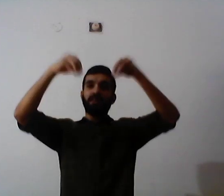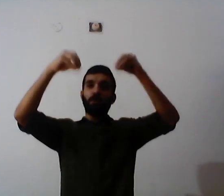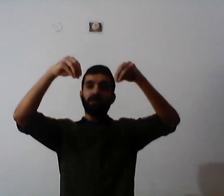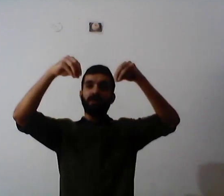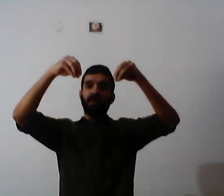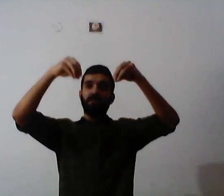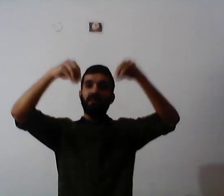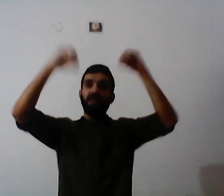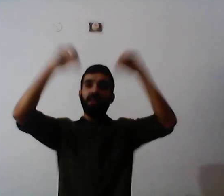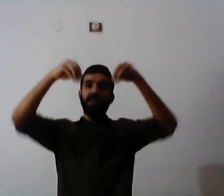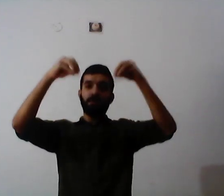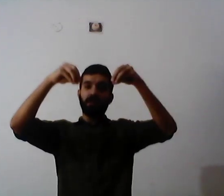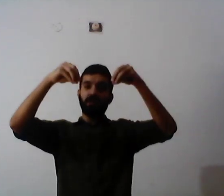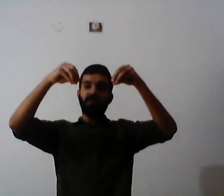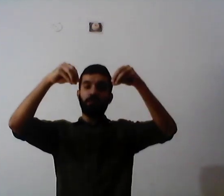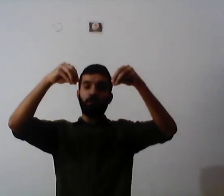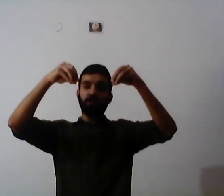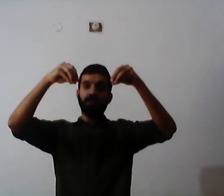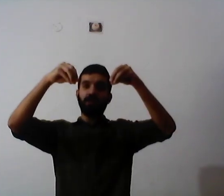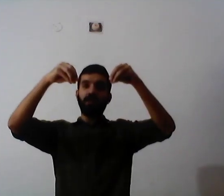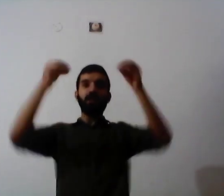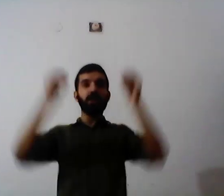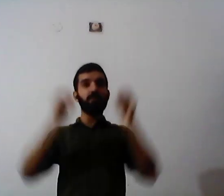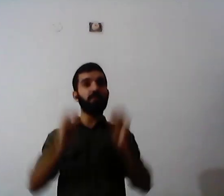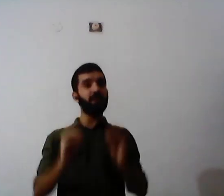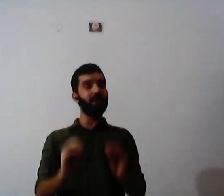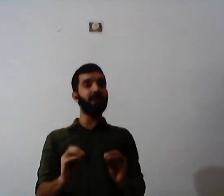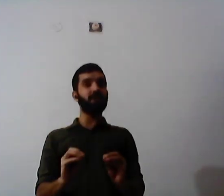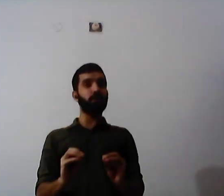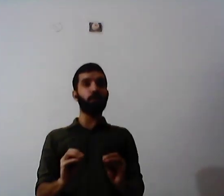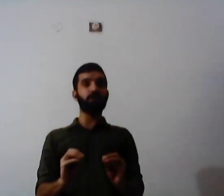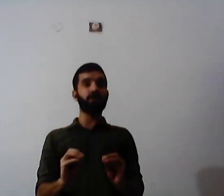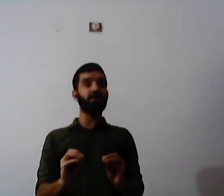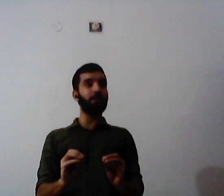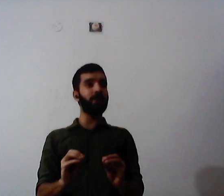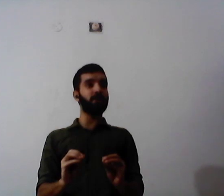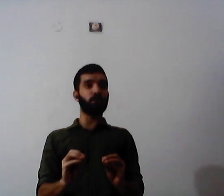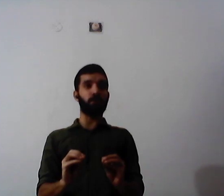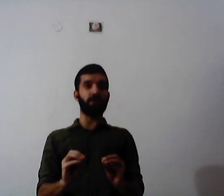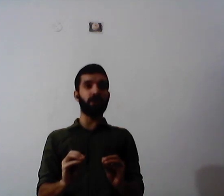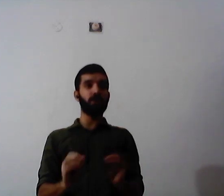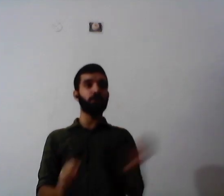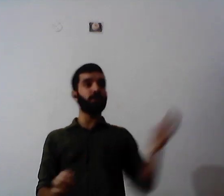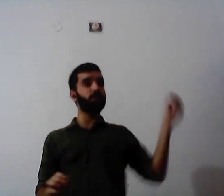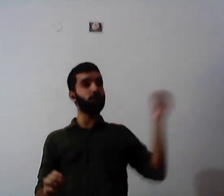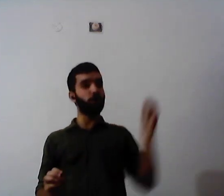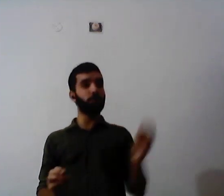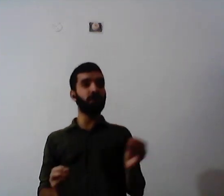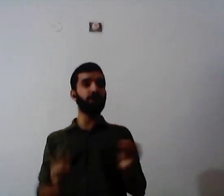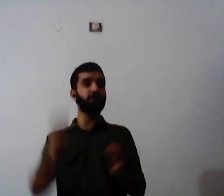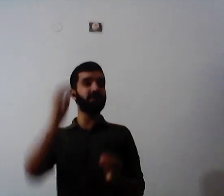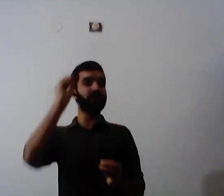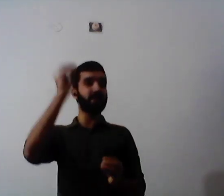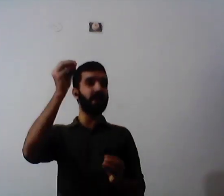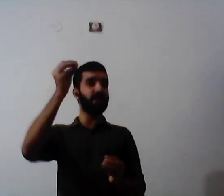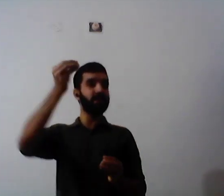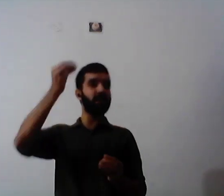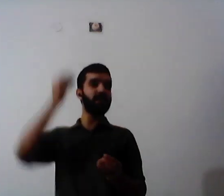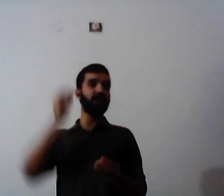oxygen, very less pressure from oxygen, then very less oxygen will be dissolved. So the solubility of this gas in this